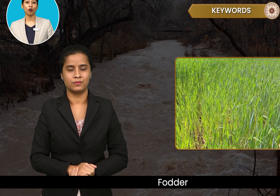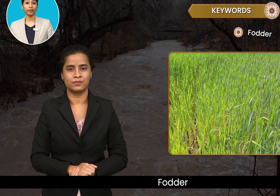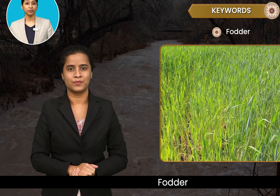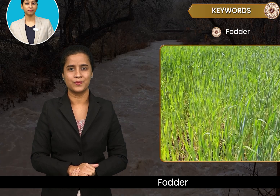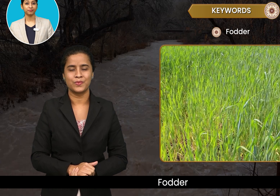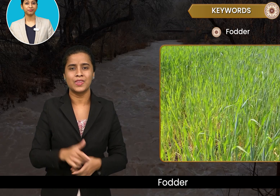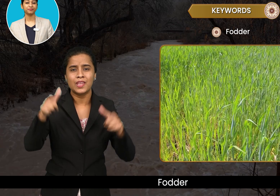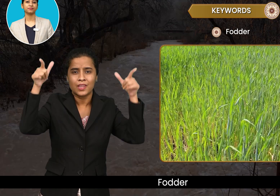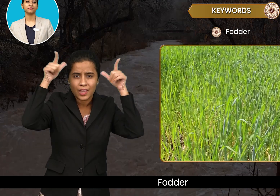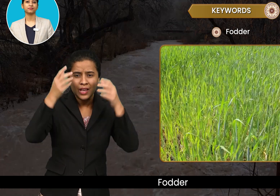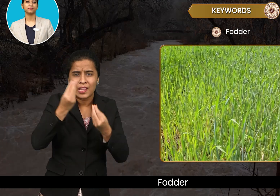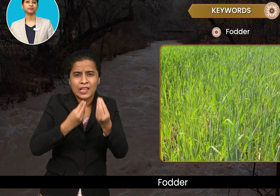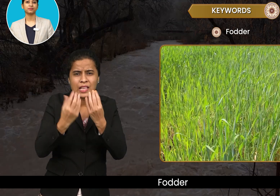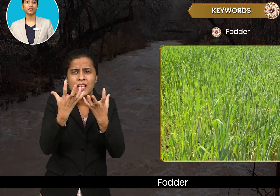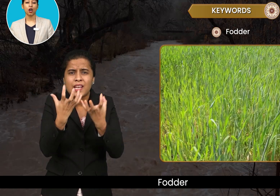fodder,